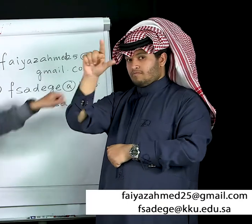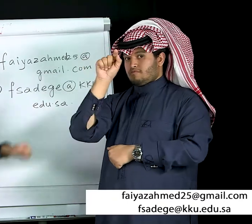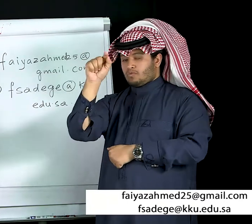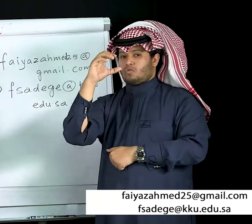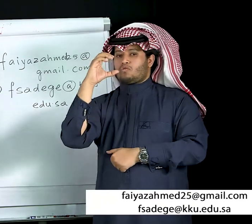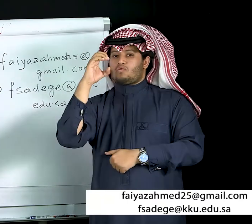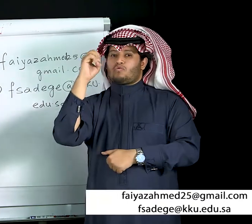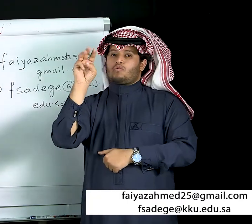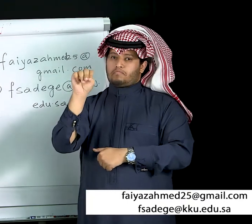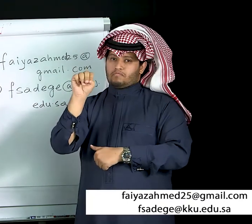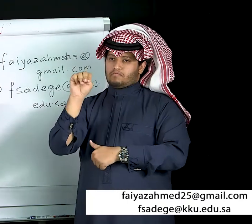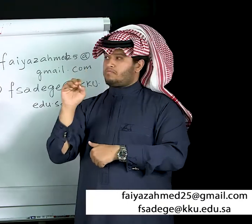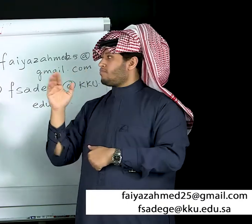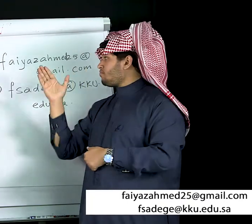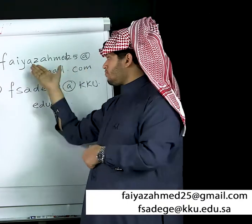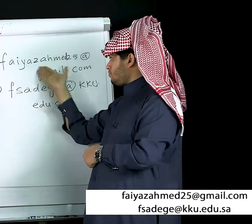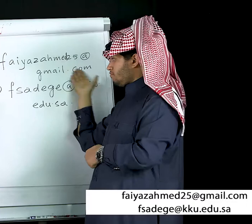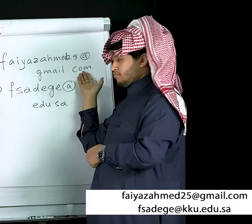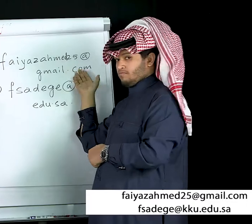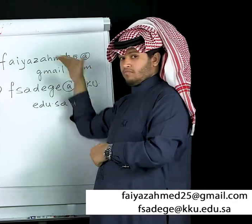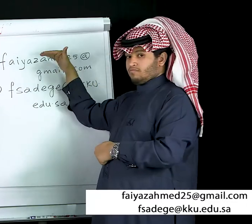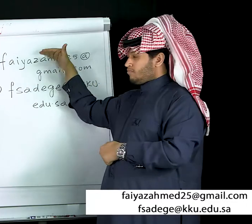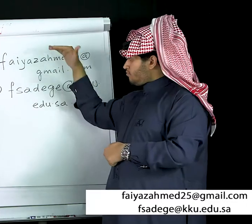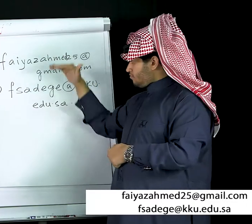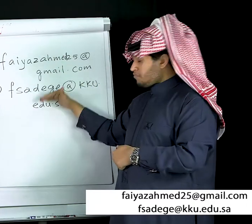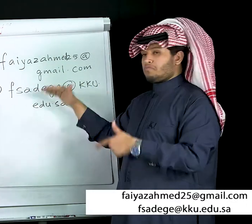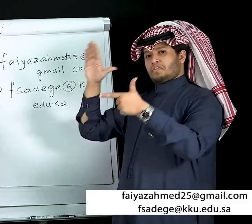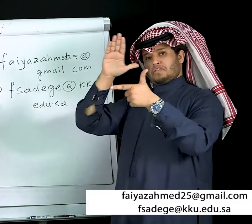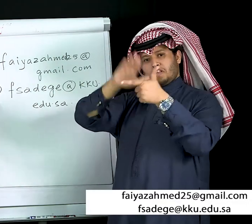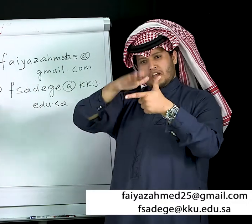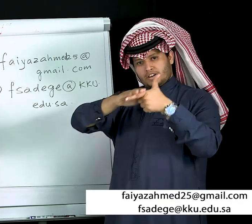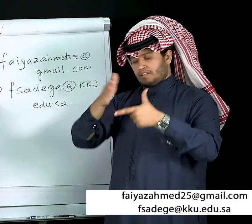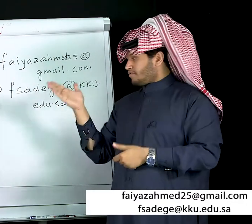fayazed25@gmail.com. My another email ID is